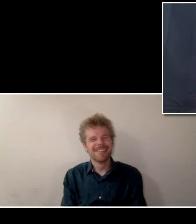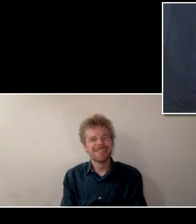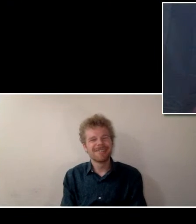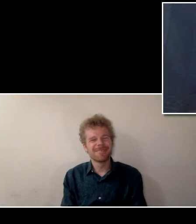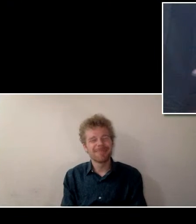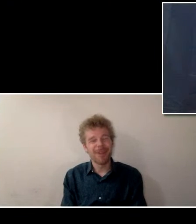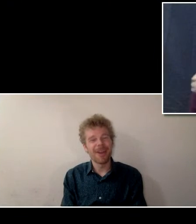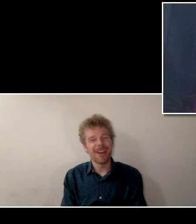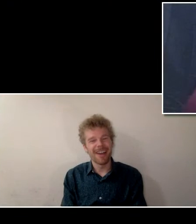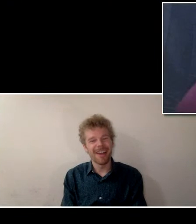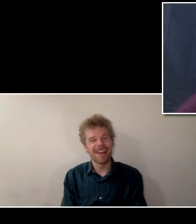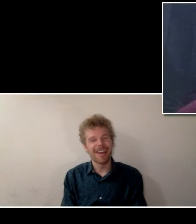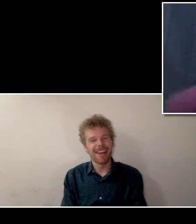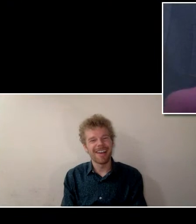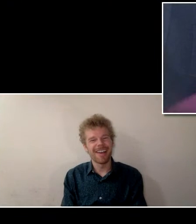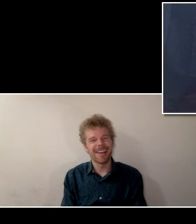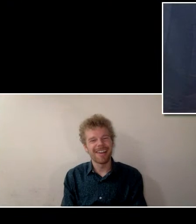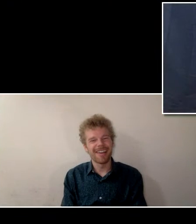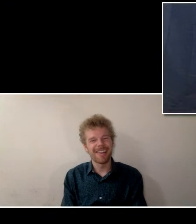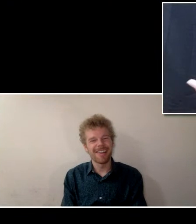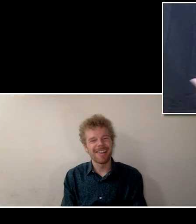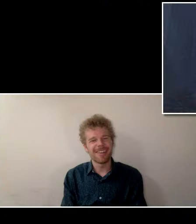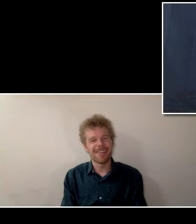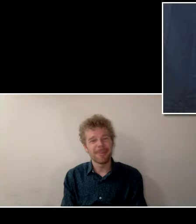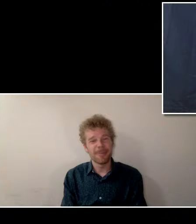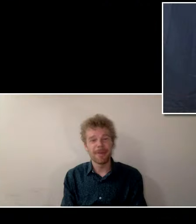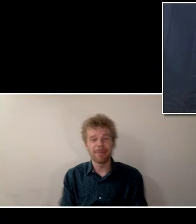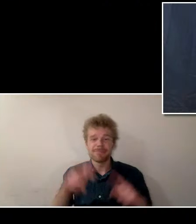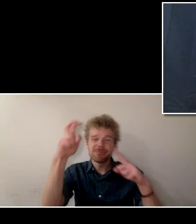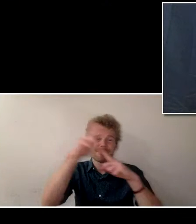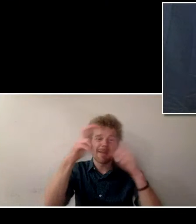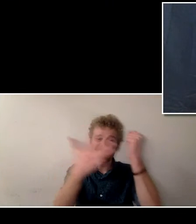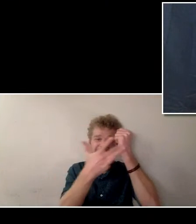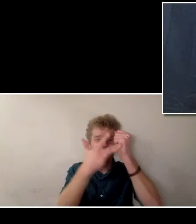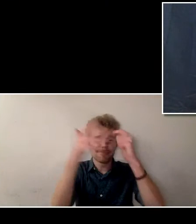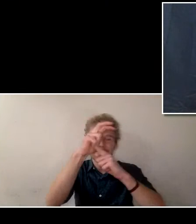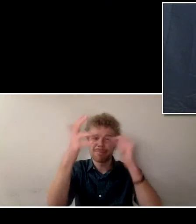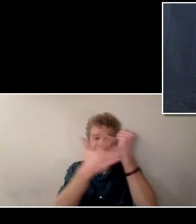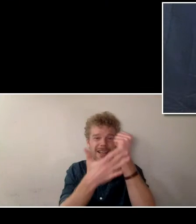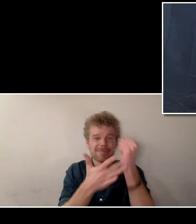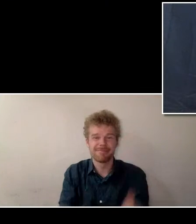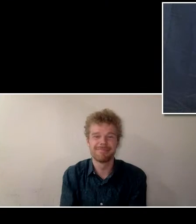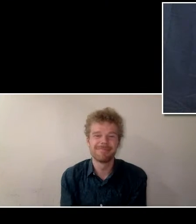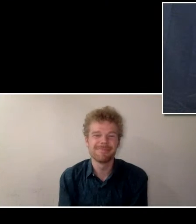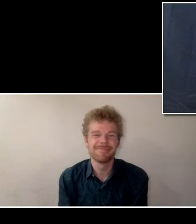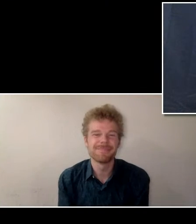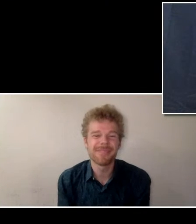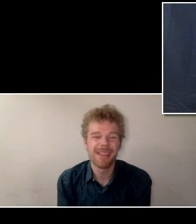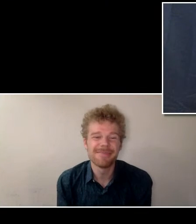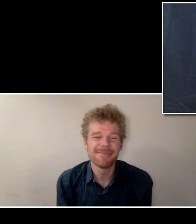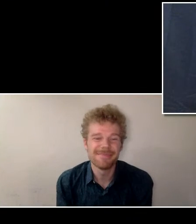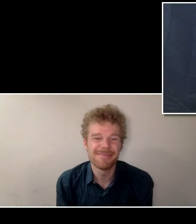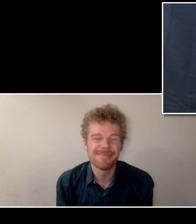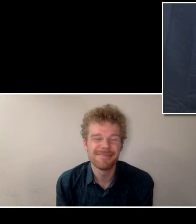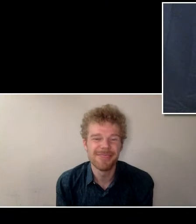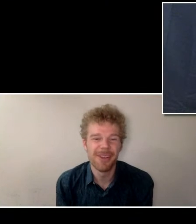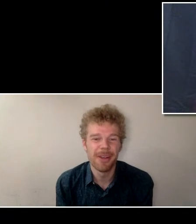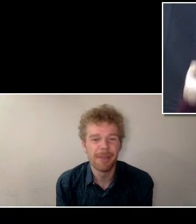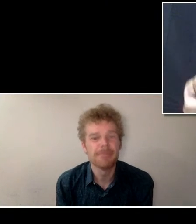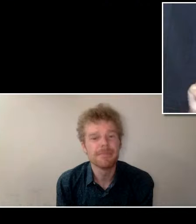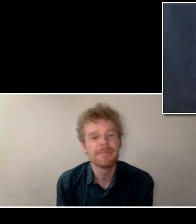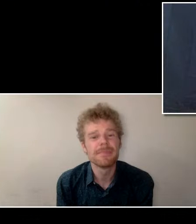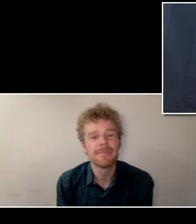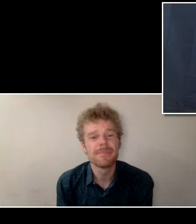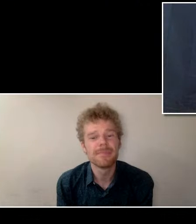Cornish. He is our CAD vice president, and he handles everything that you see happening behind the scenes. We also have